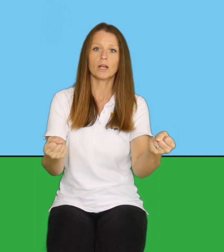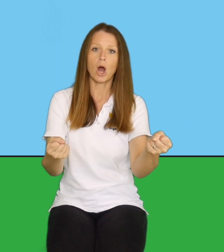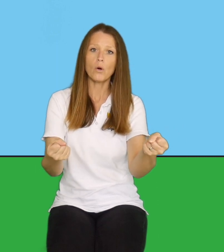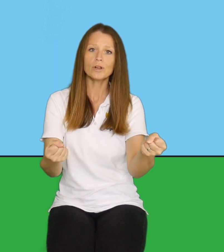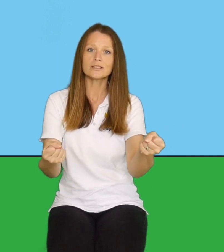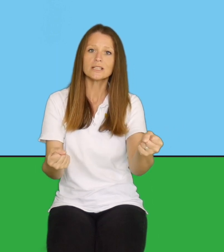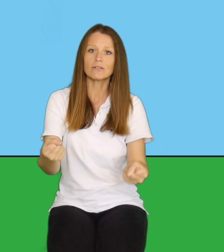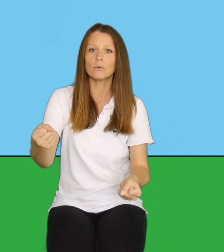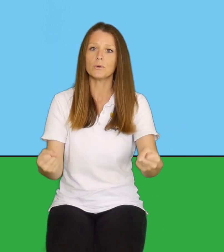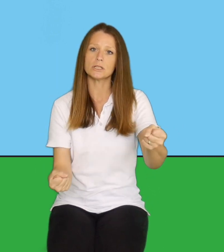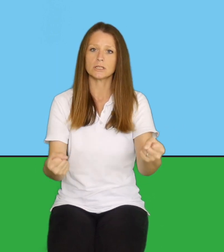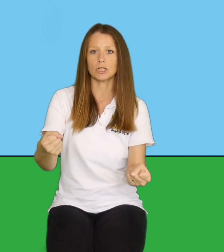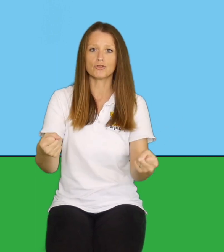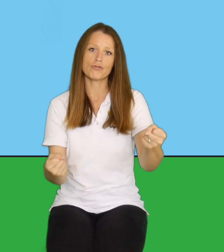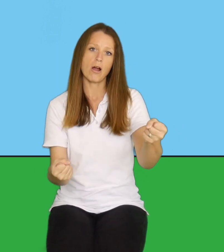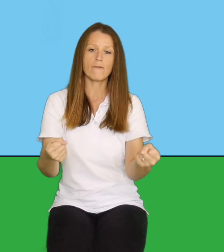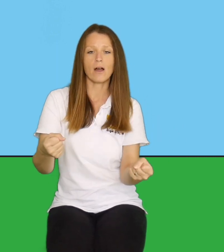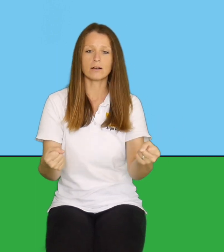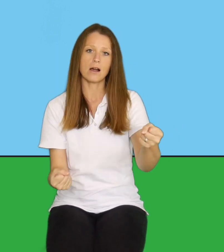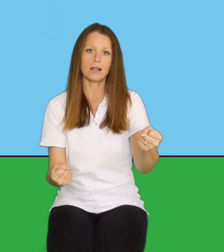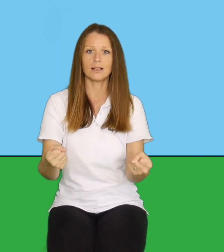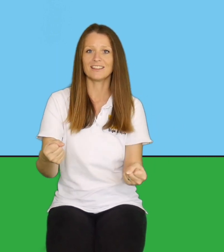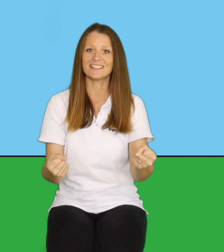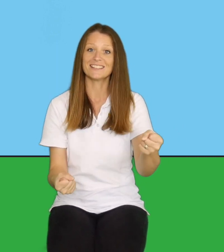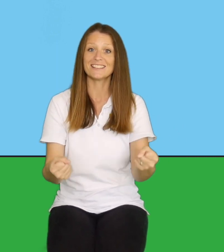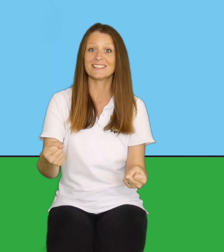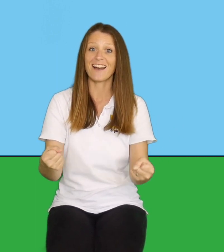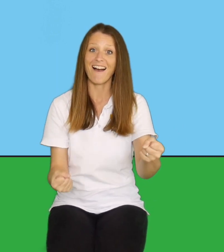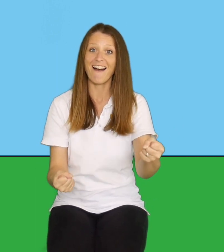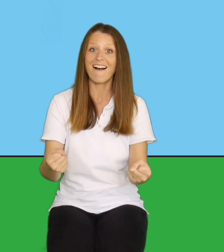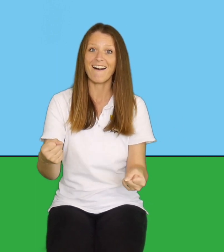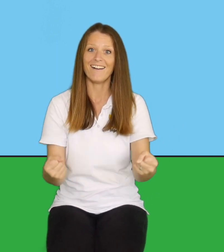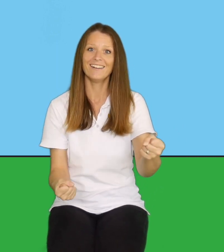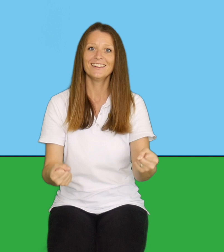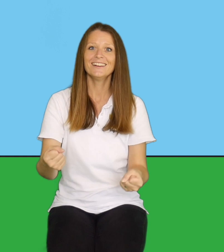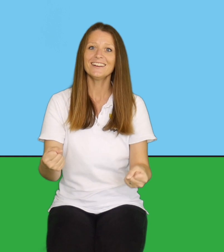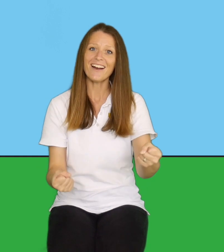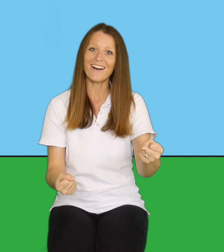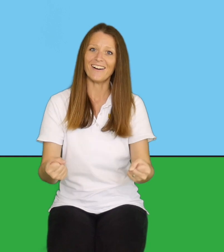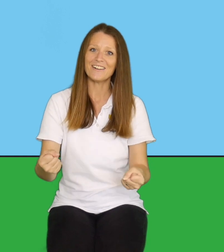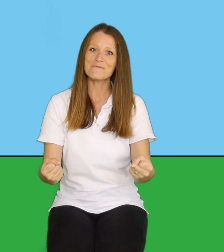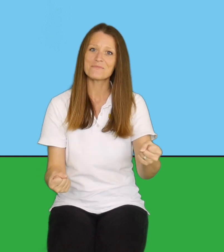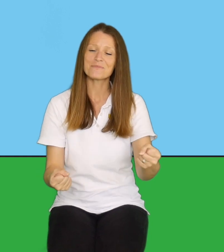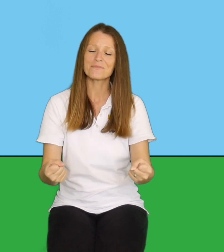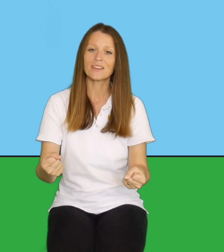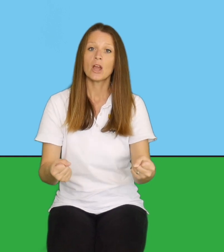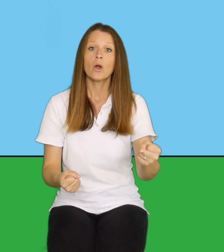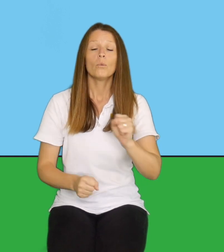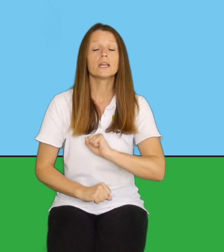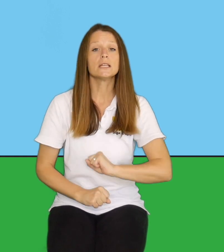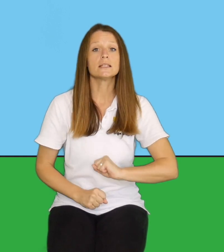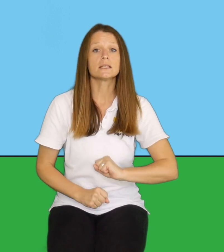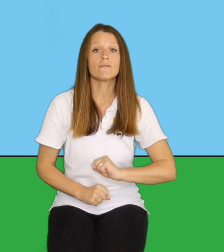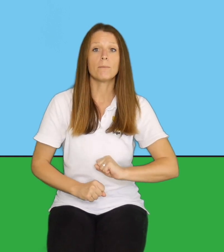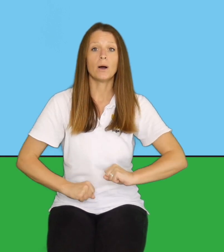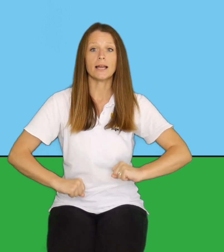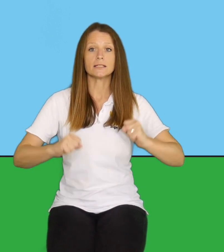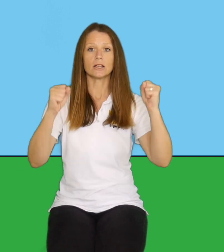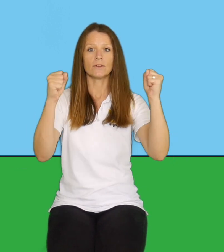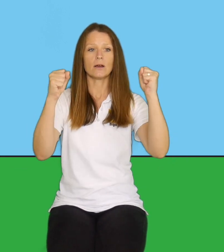hold our steering wheel. We're just going to drive our car like this. This is car. Car. We're going to need the sign for bike. So for that, we're